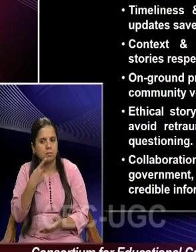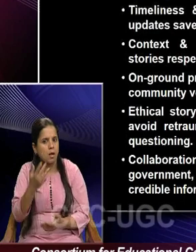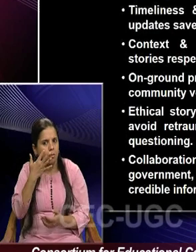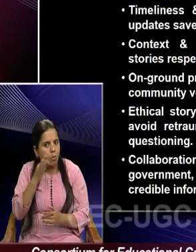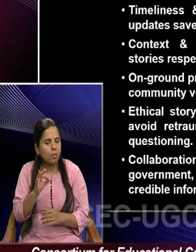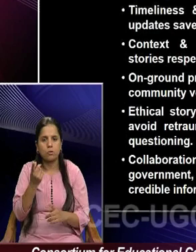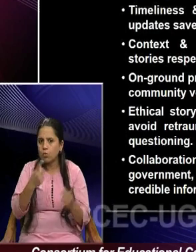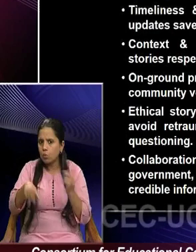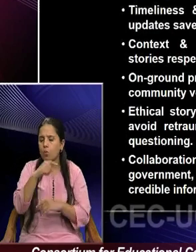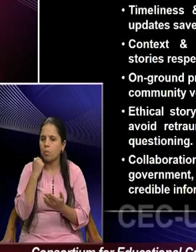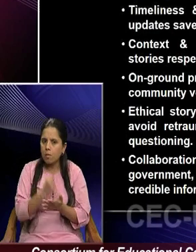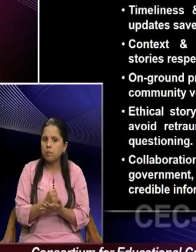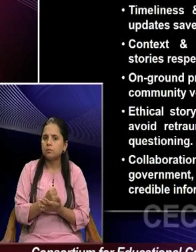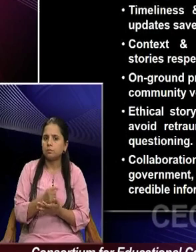take